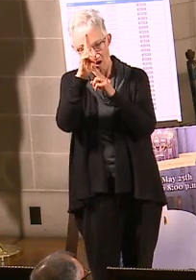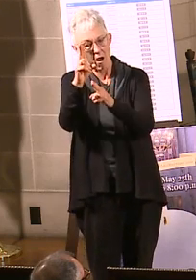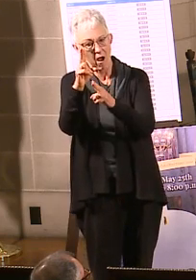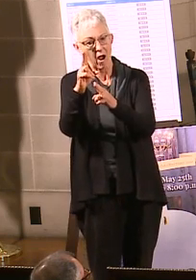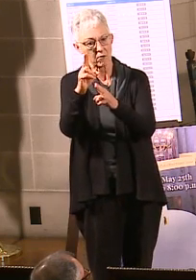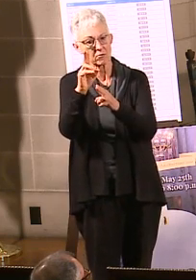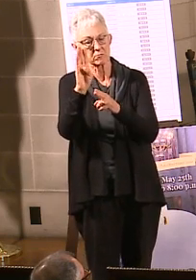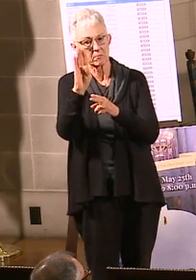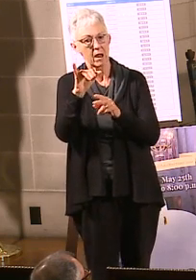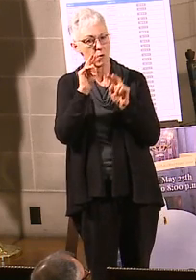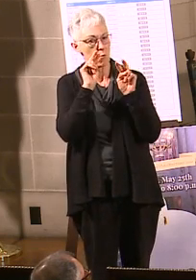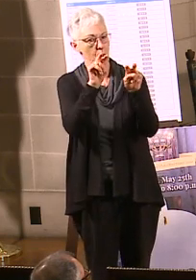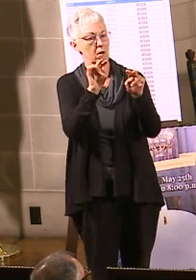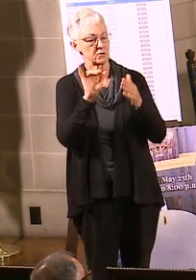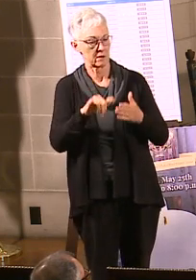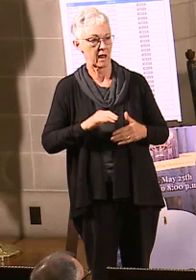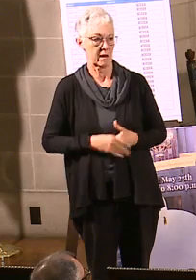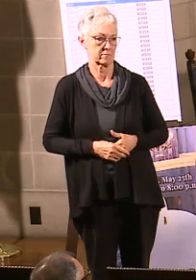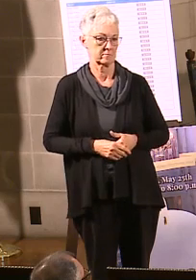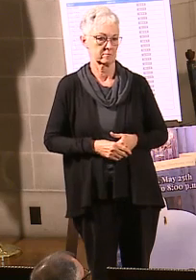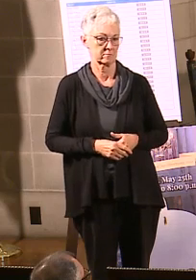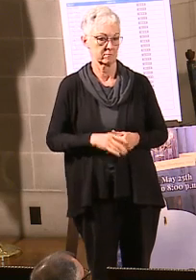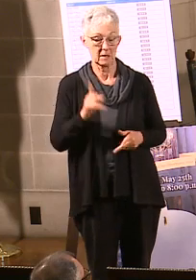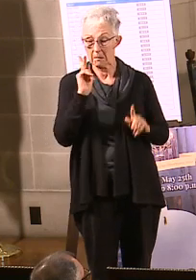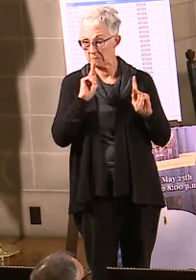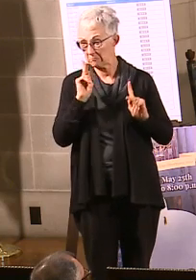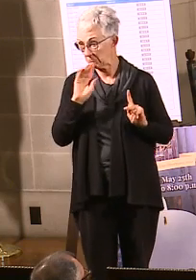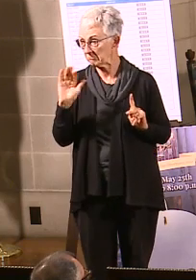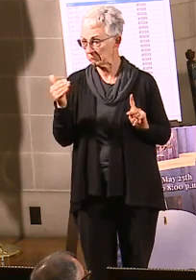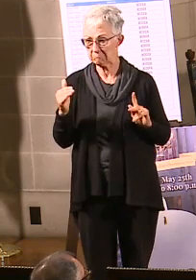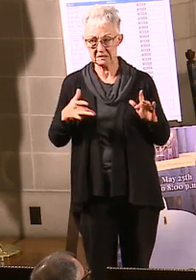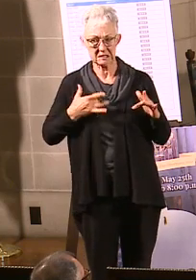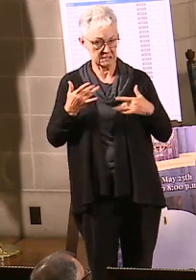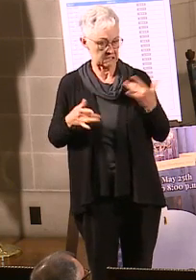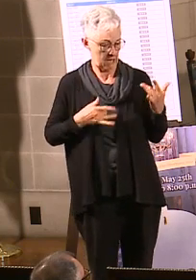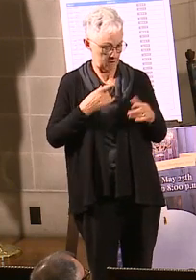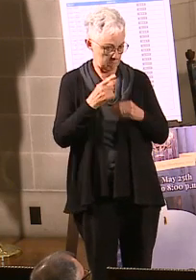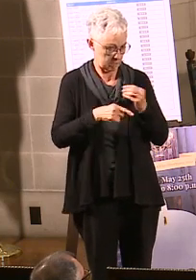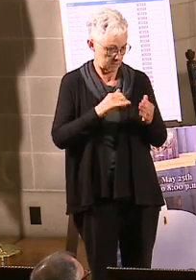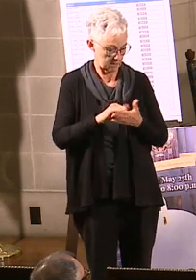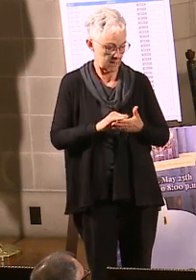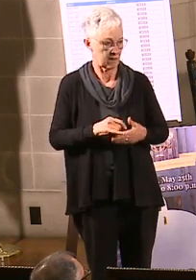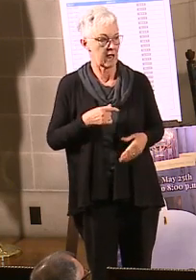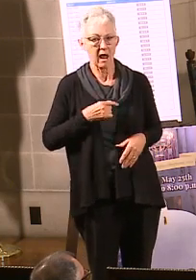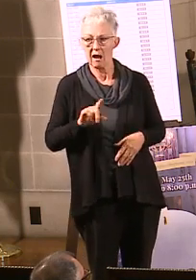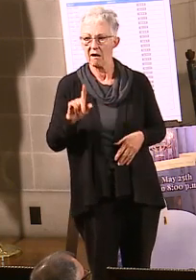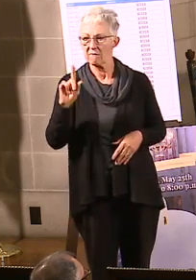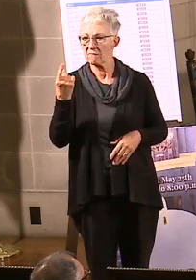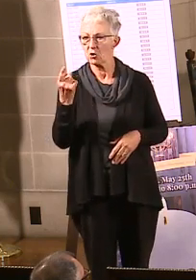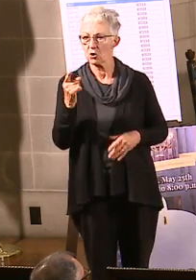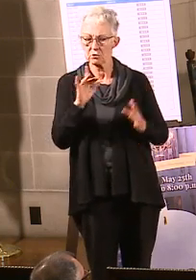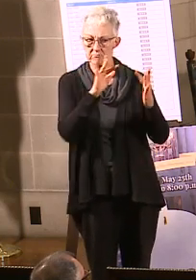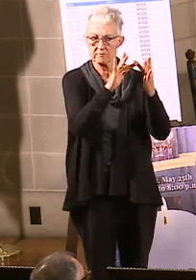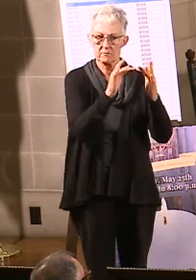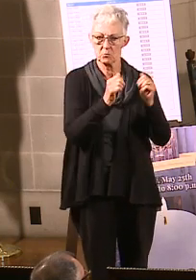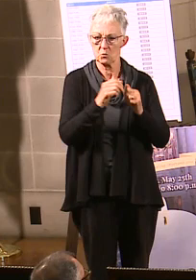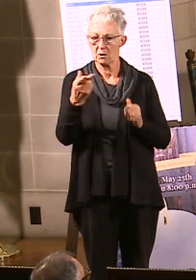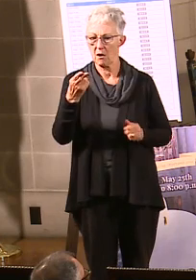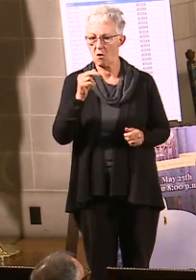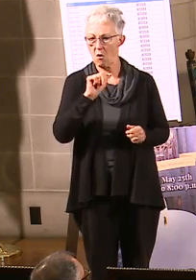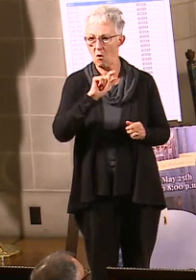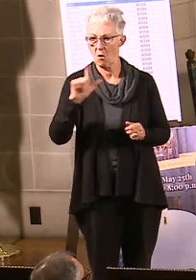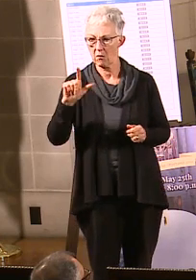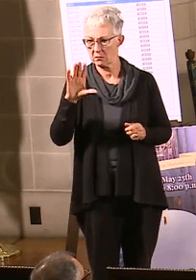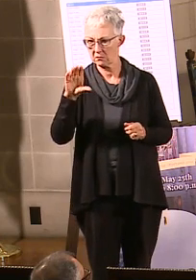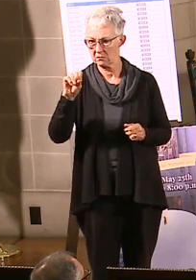it's been very warmly received. I first reached out to Hall County. They usually have a tremendous event.